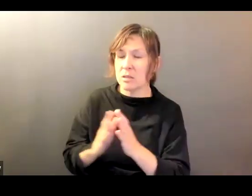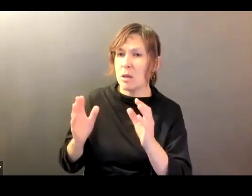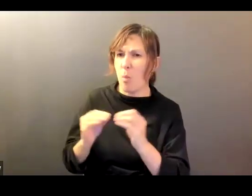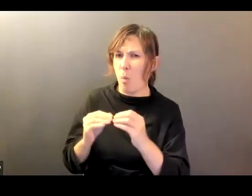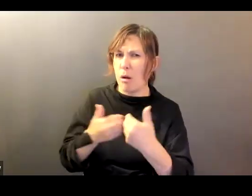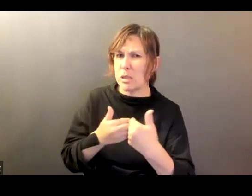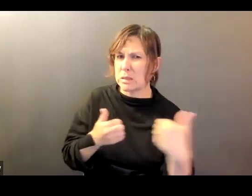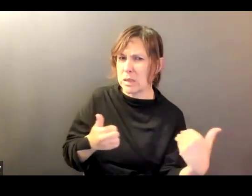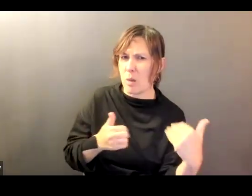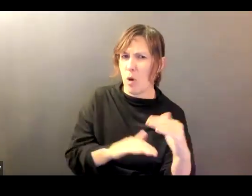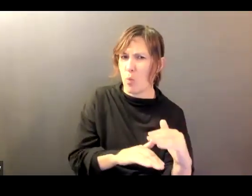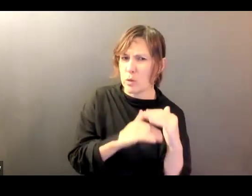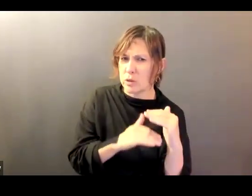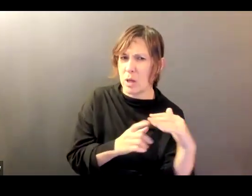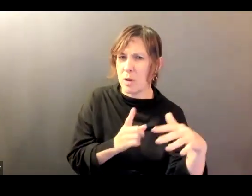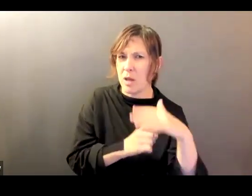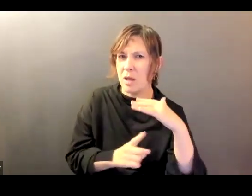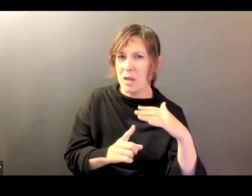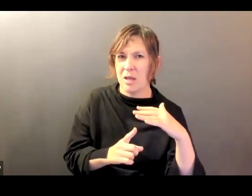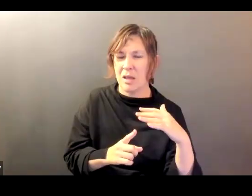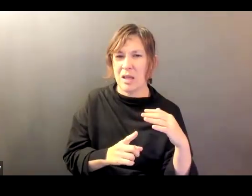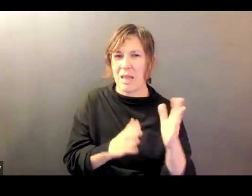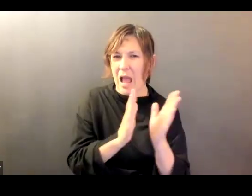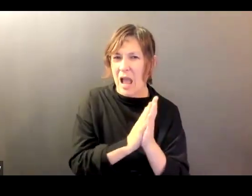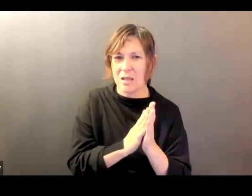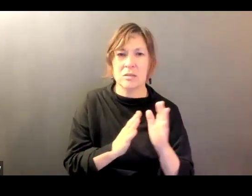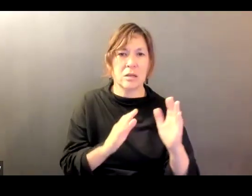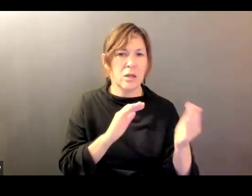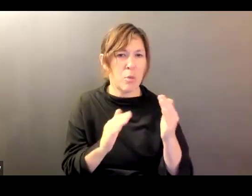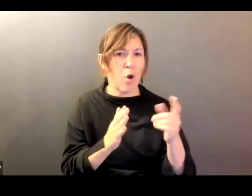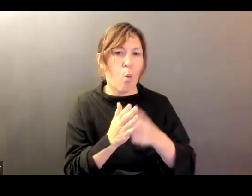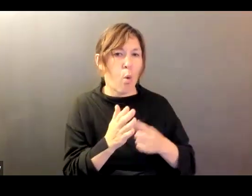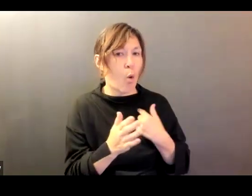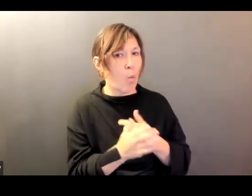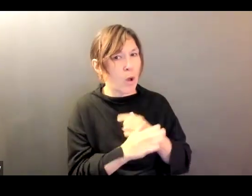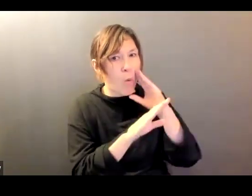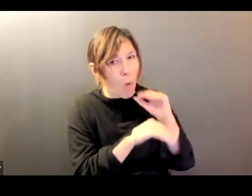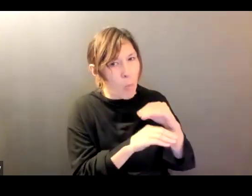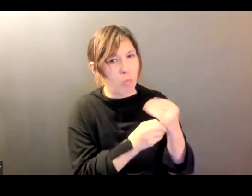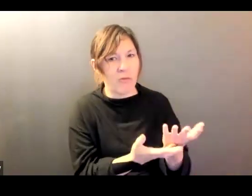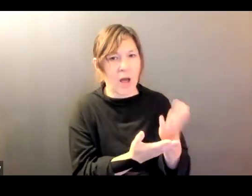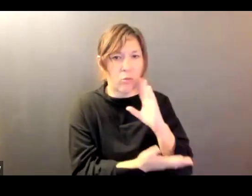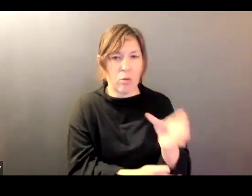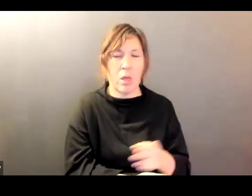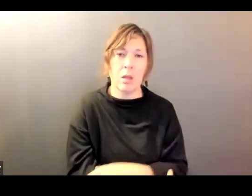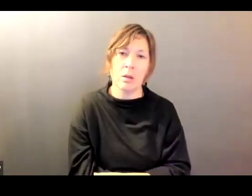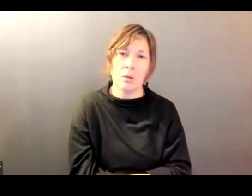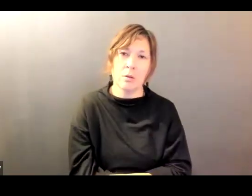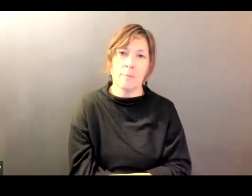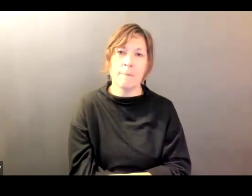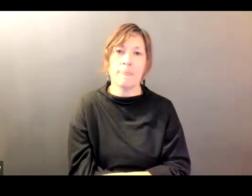would hope to see eventually in their ability to be included. Thank you, Superintendent Skipper. I also want to add, and I'm going to have my colleague join